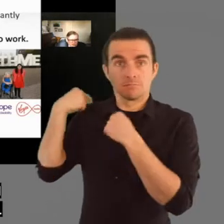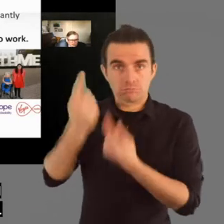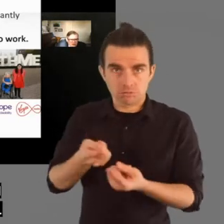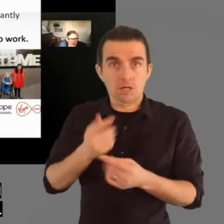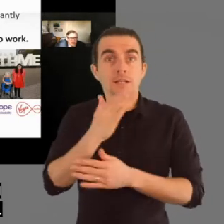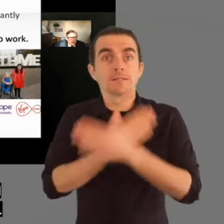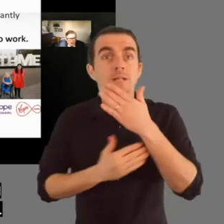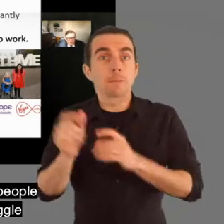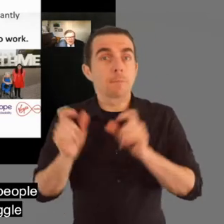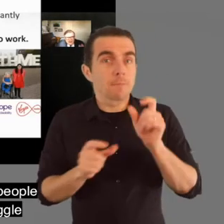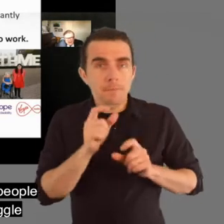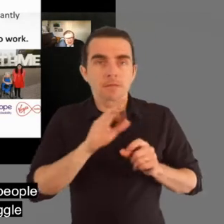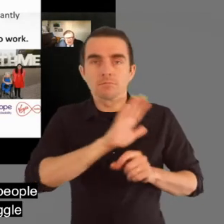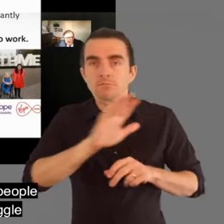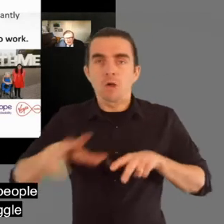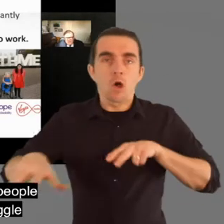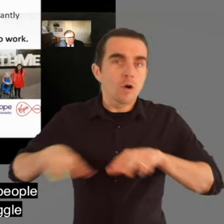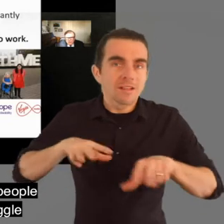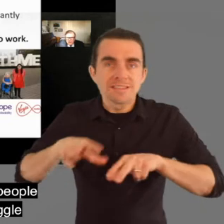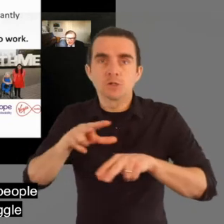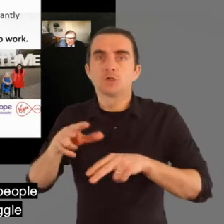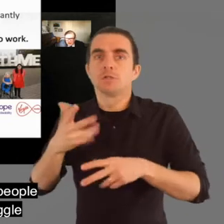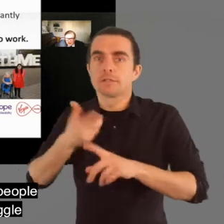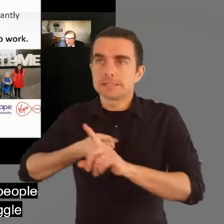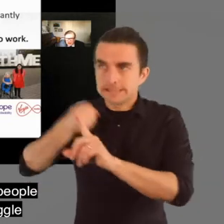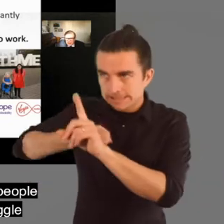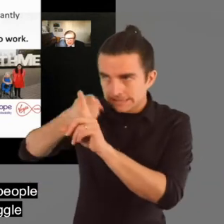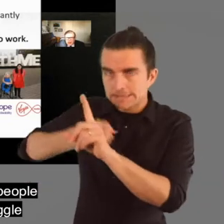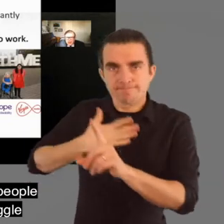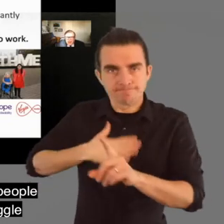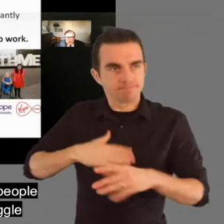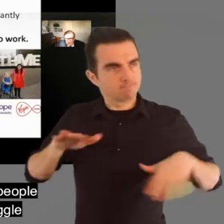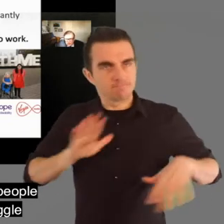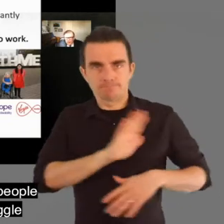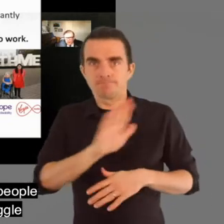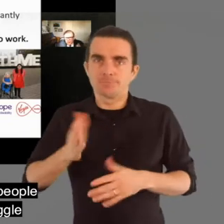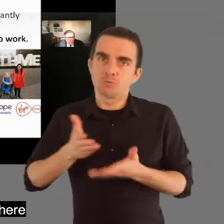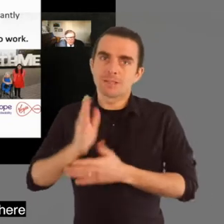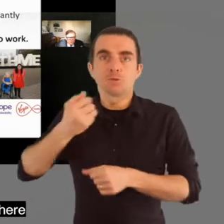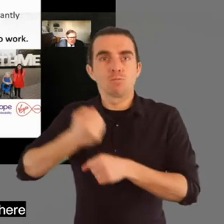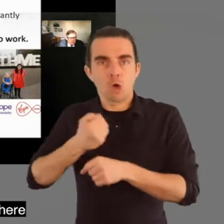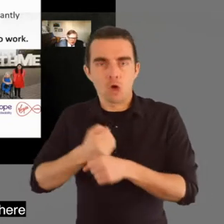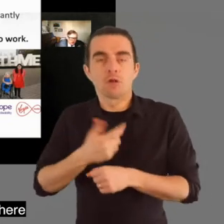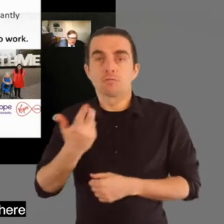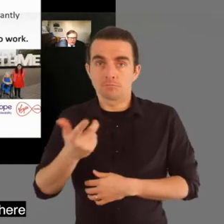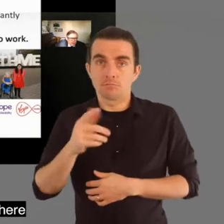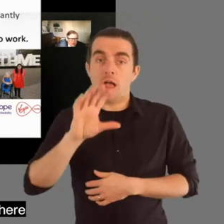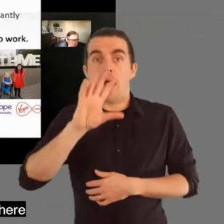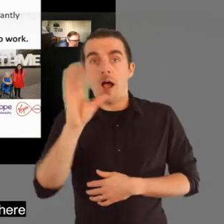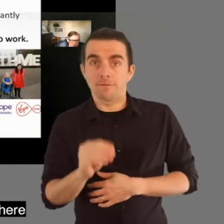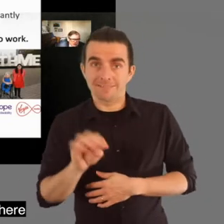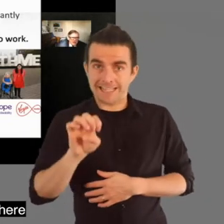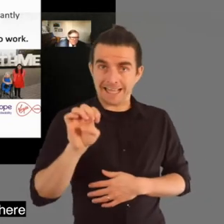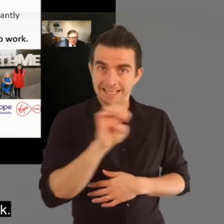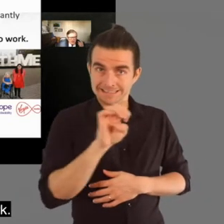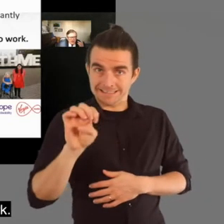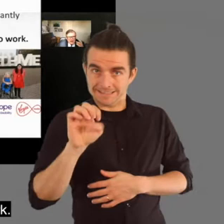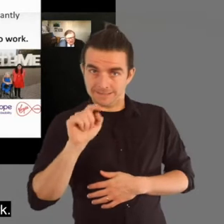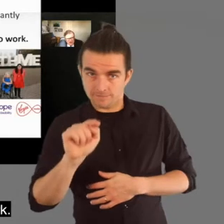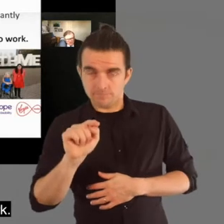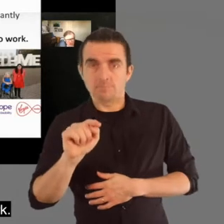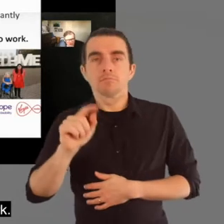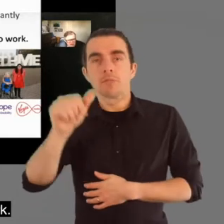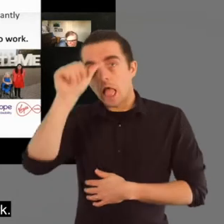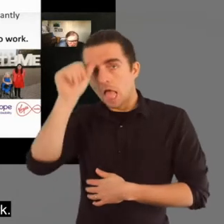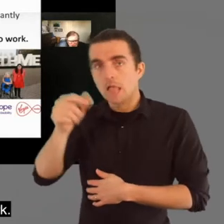result. Historically and now, disabled people and their organizations struggle for the right to work. And we've got 3 pictures there, people in